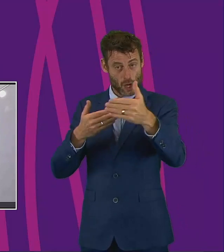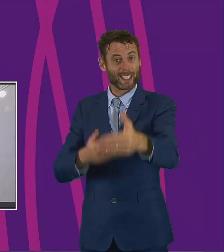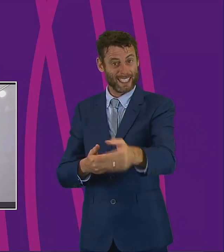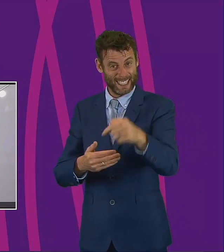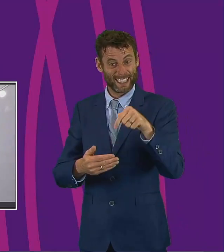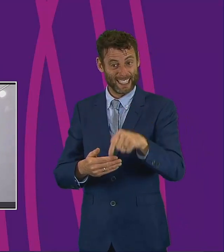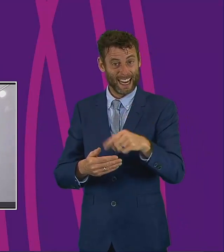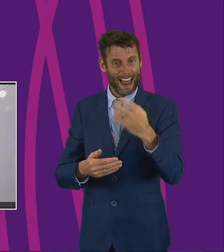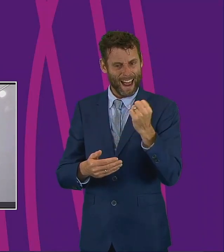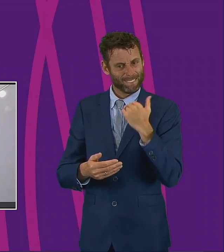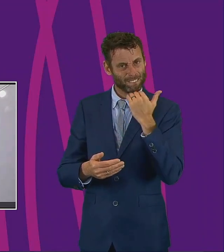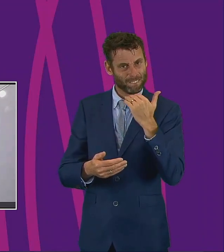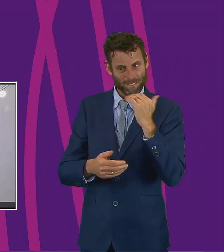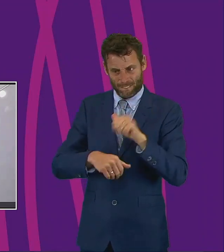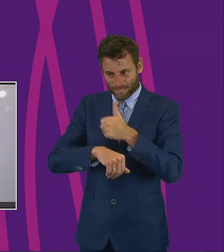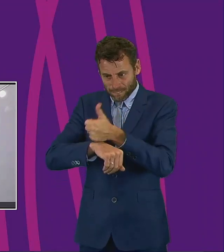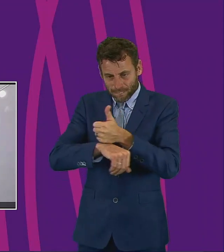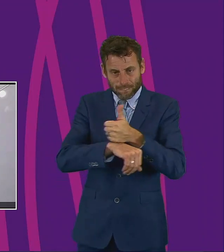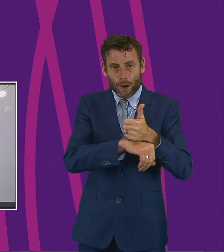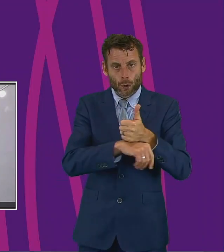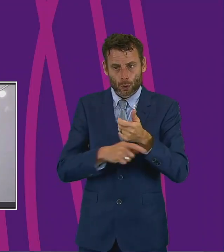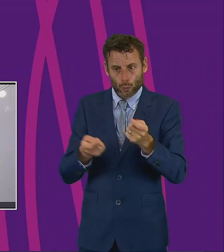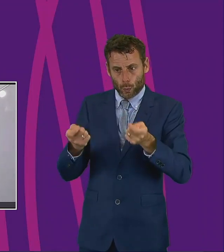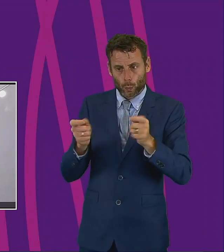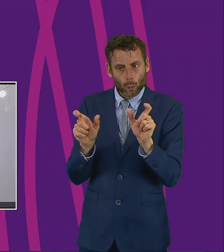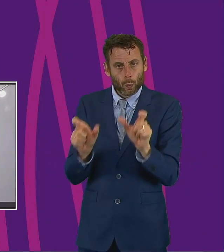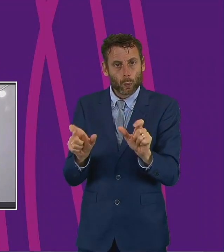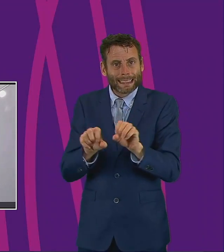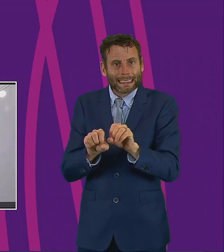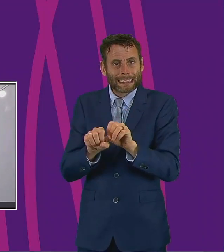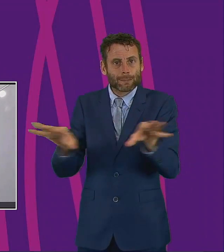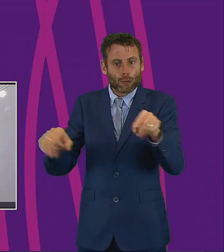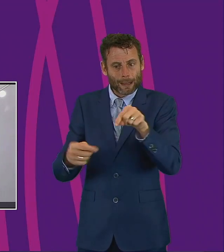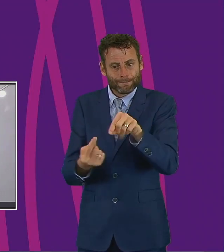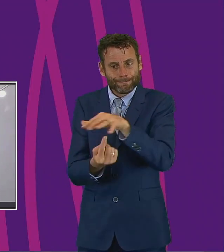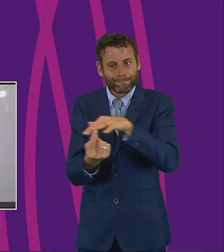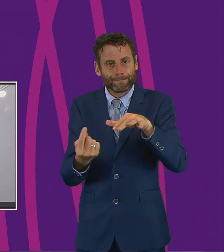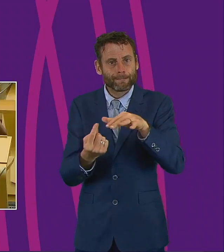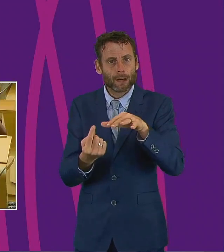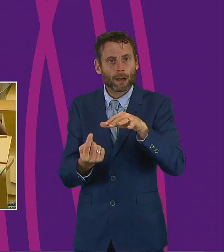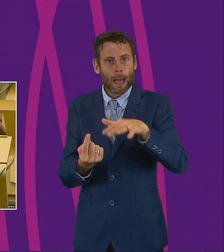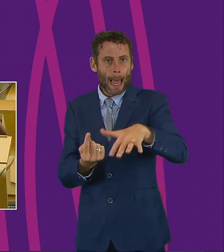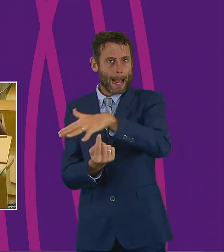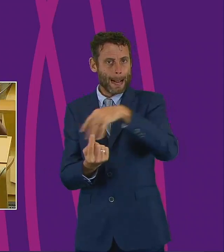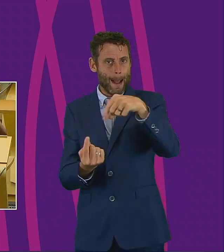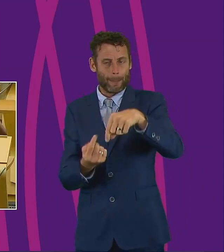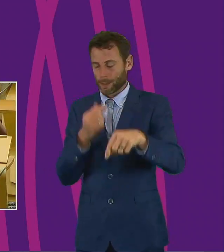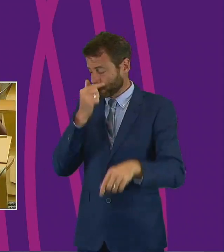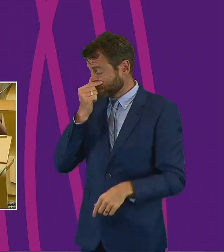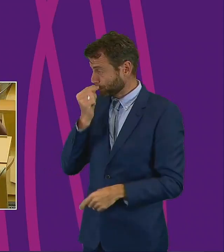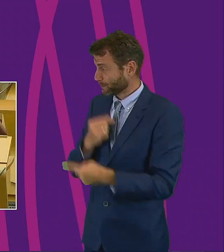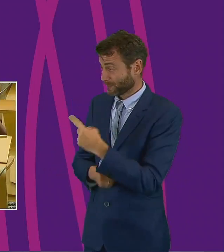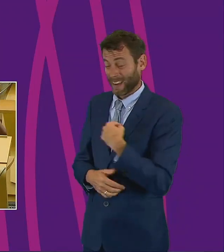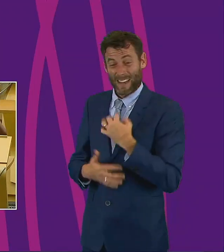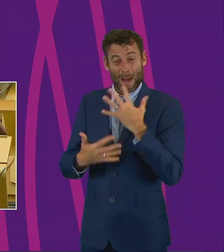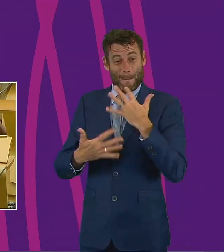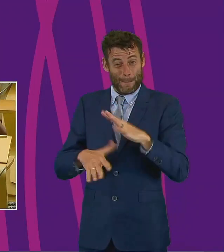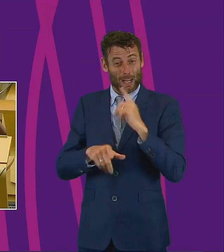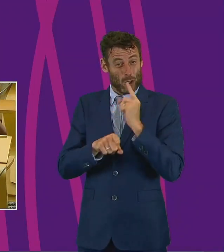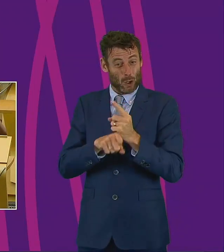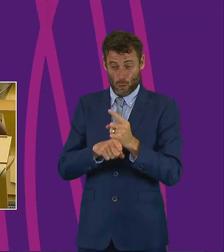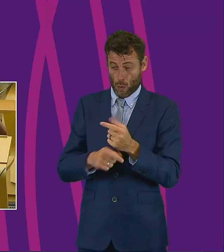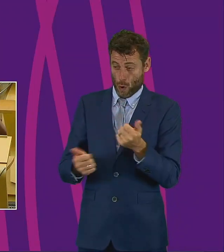COVID-19 outbreaks as students begin to return to campuses. First Minister. I've obviously just covered some of